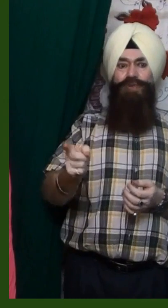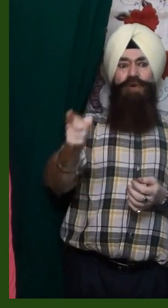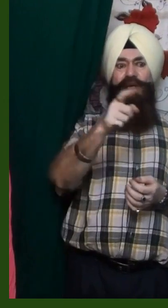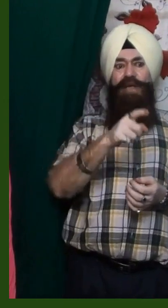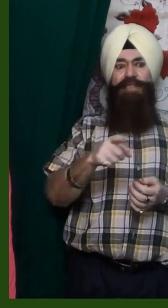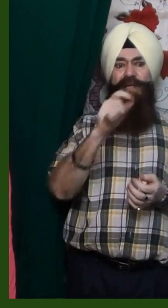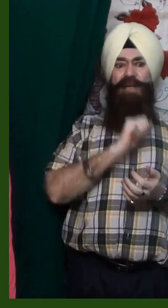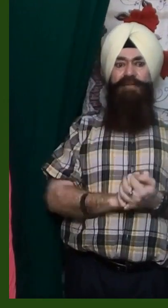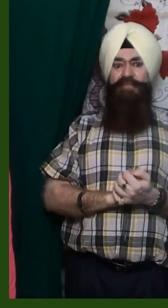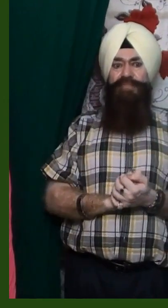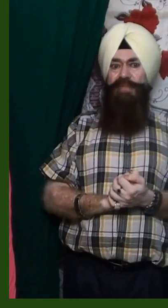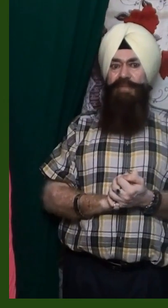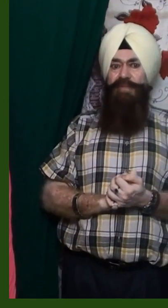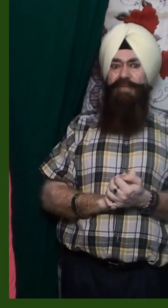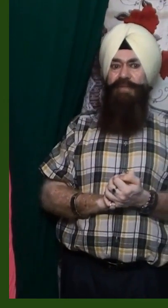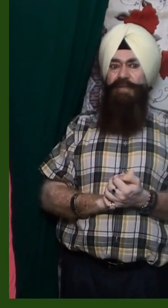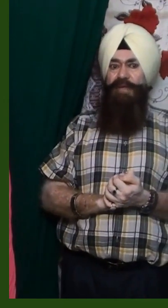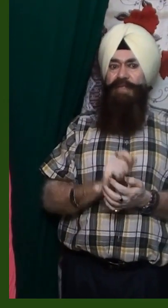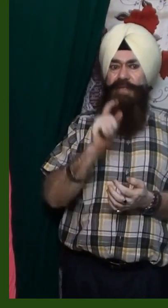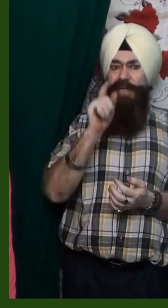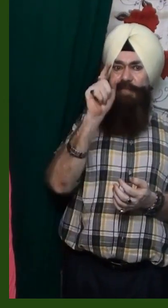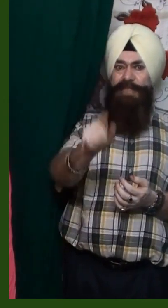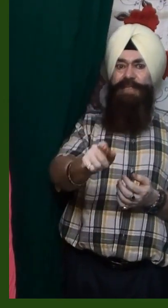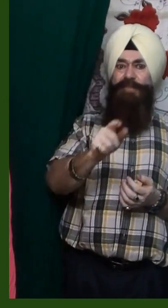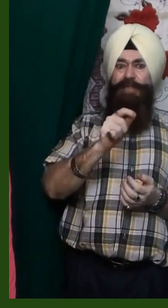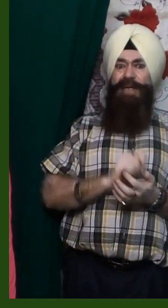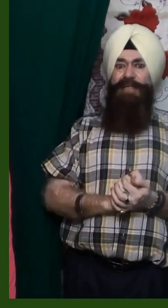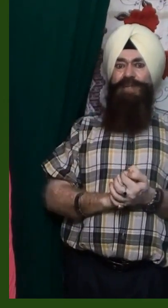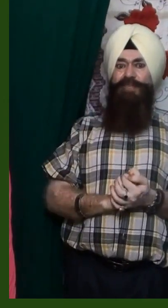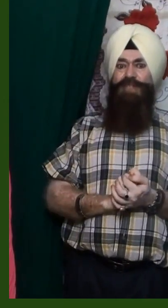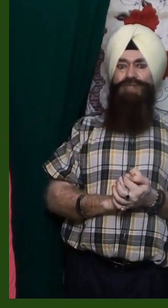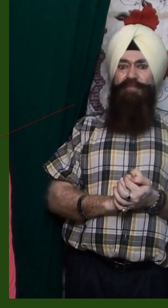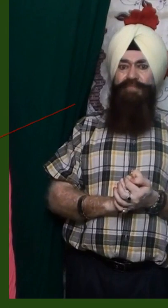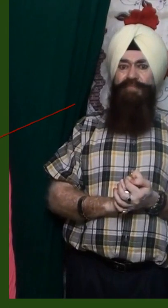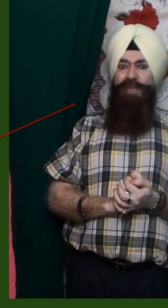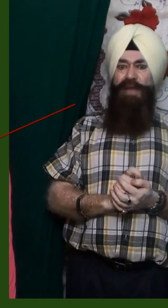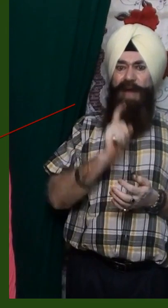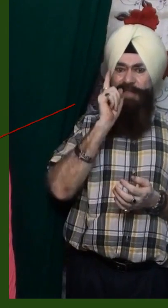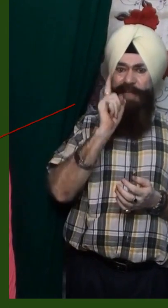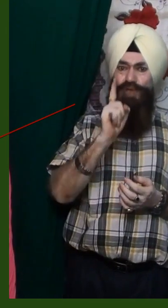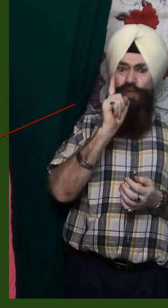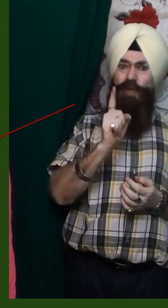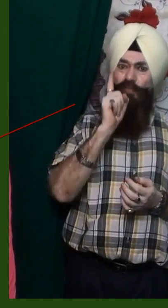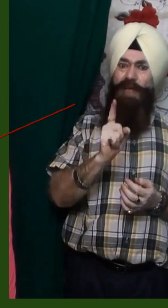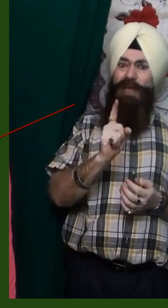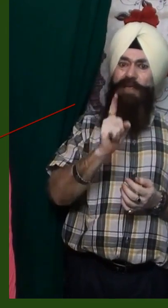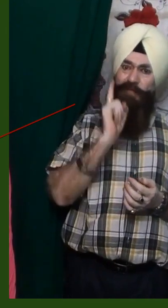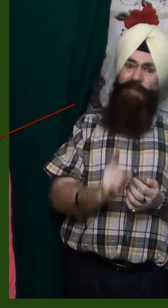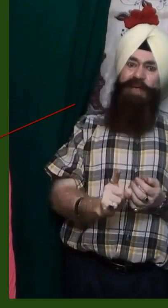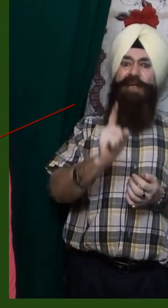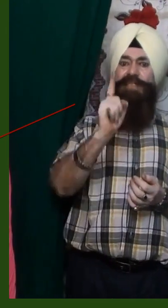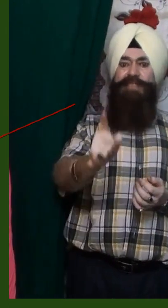And then going in a circle, there will be centripetal acceleration, and then you will